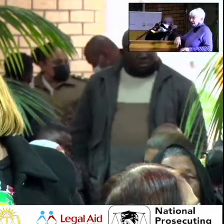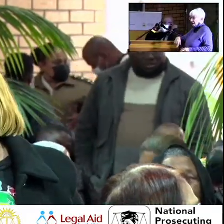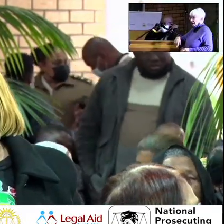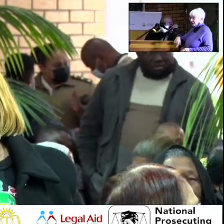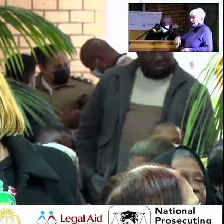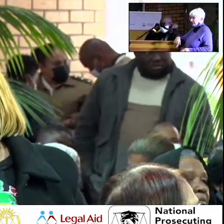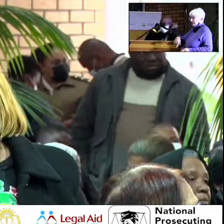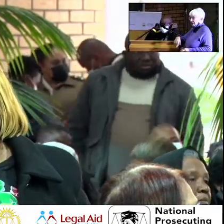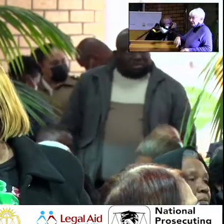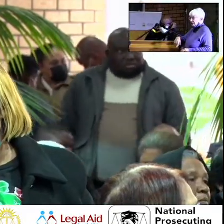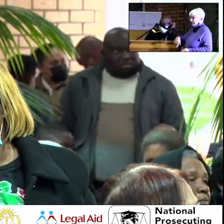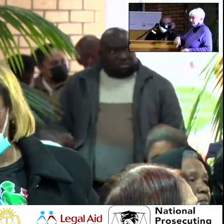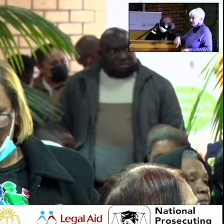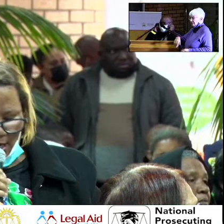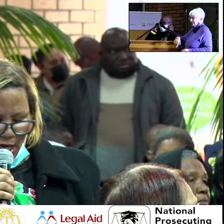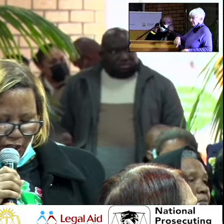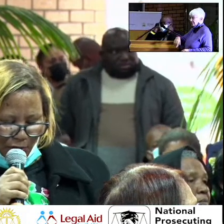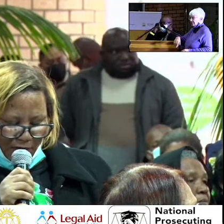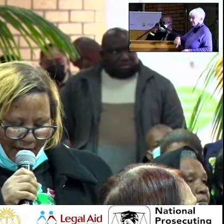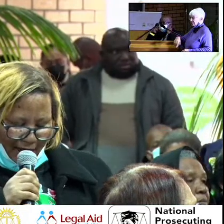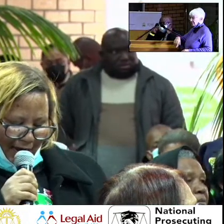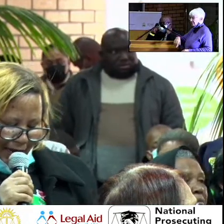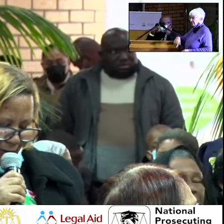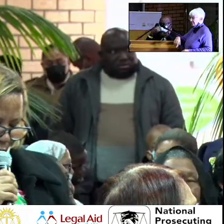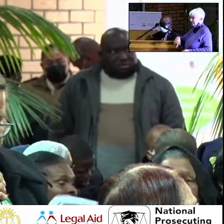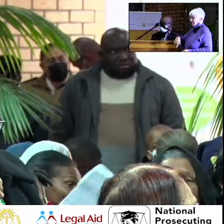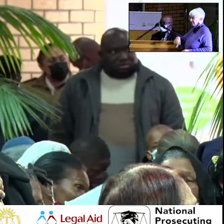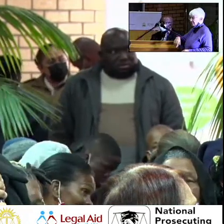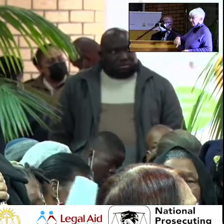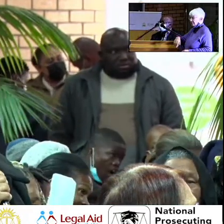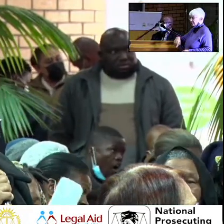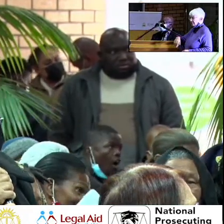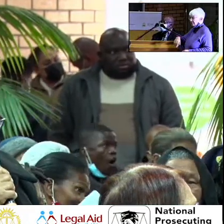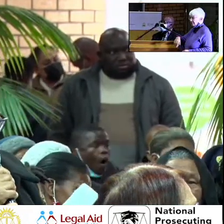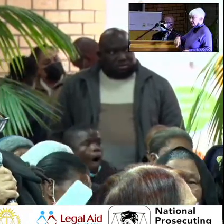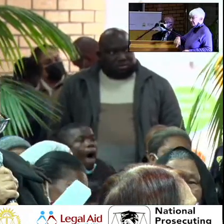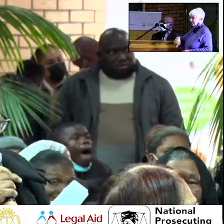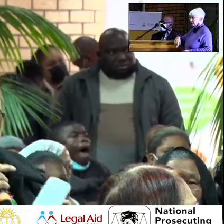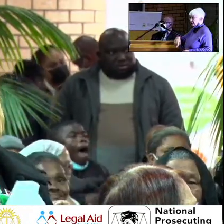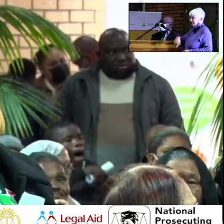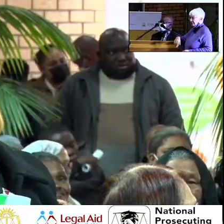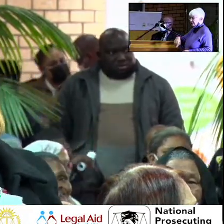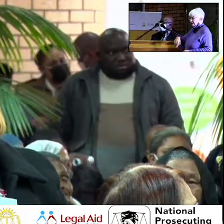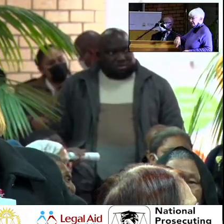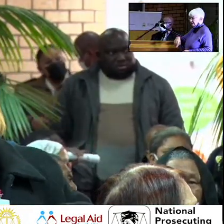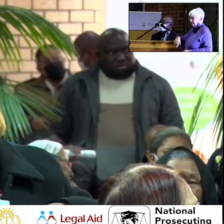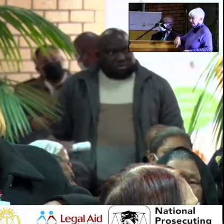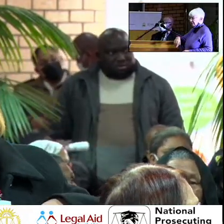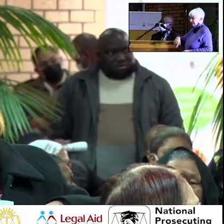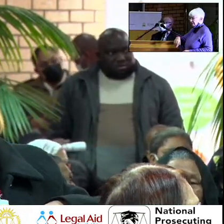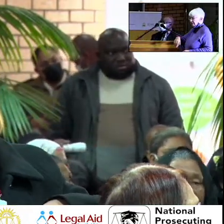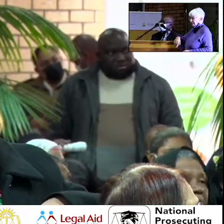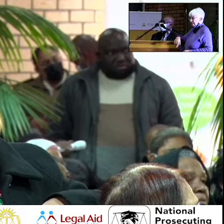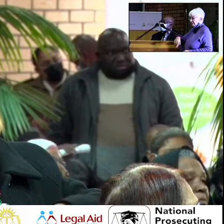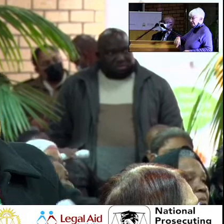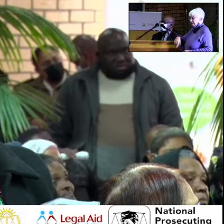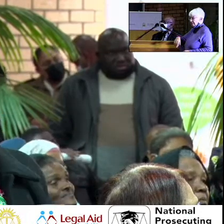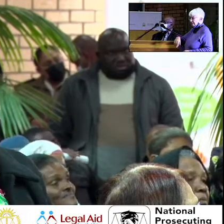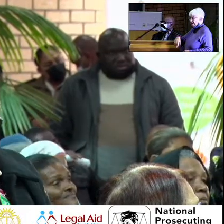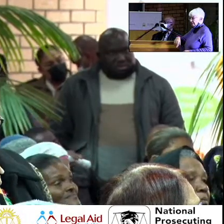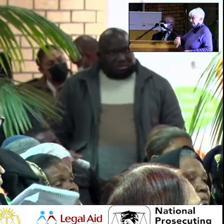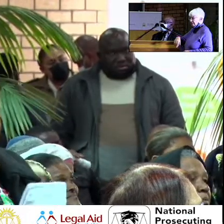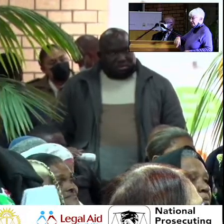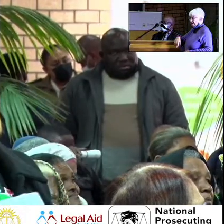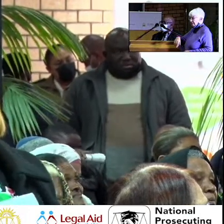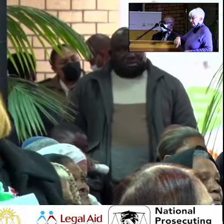I reside in Belhar. So today I am going to speak on behalf of the Belhar community, and I